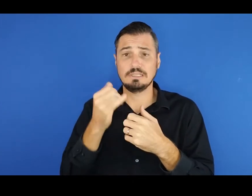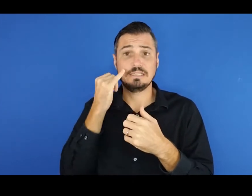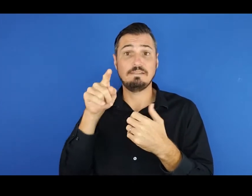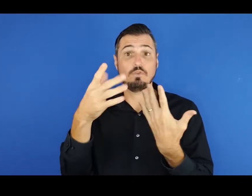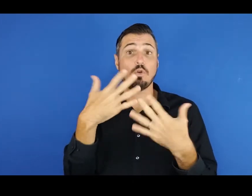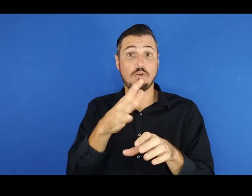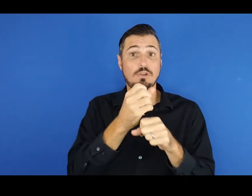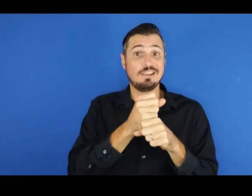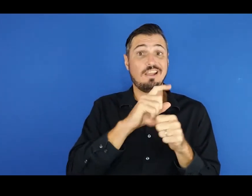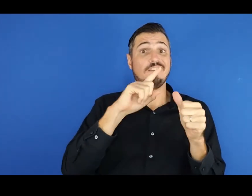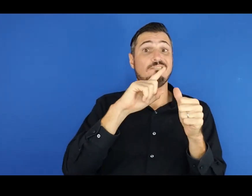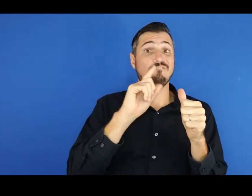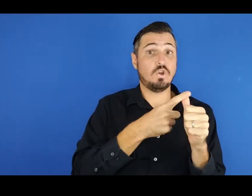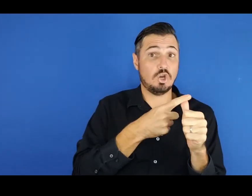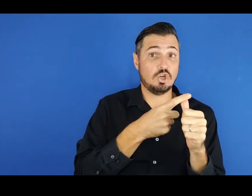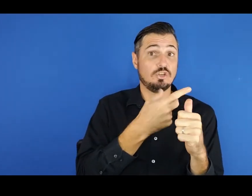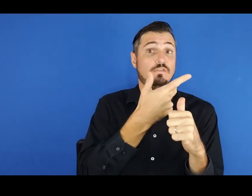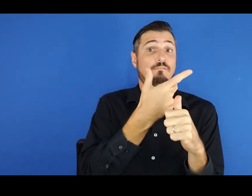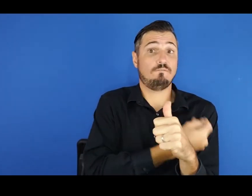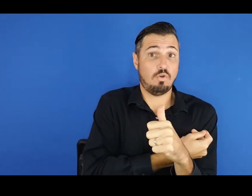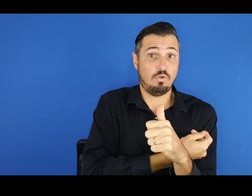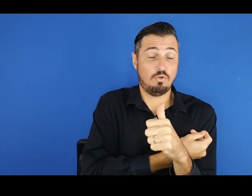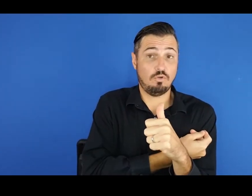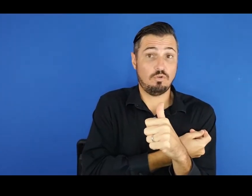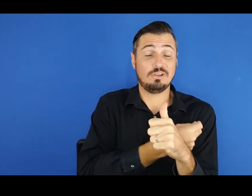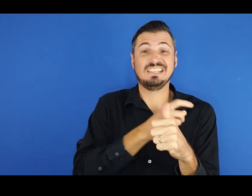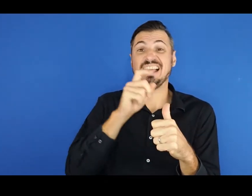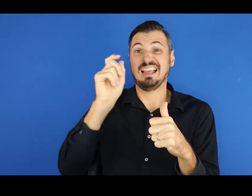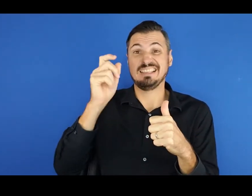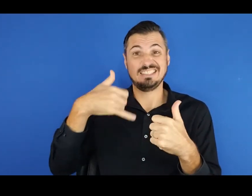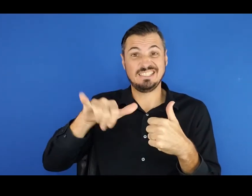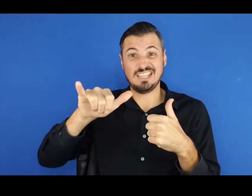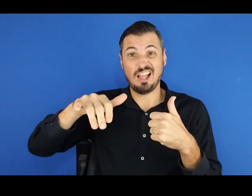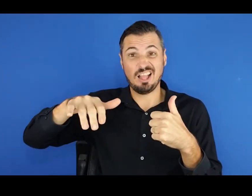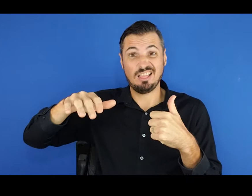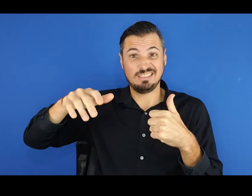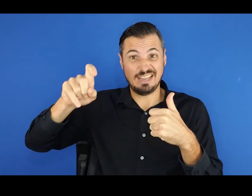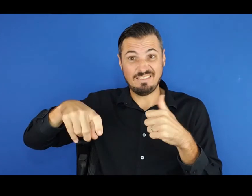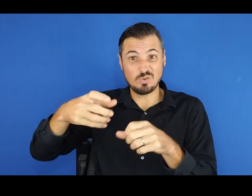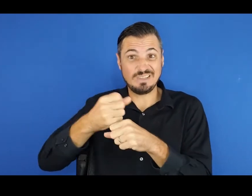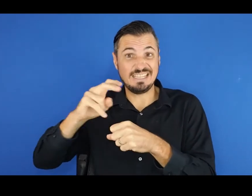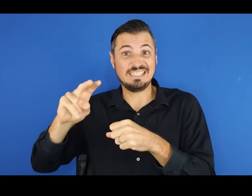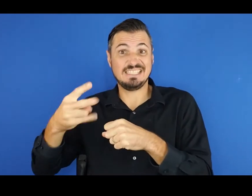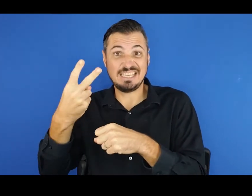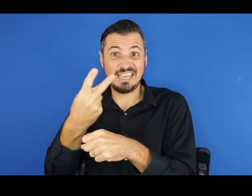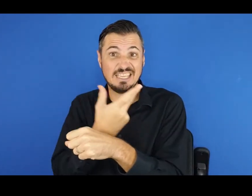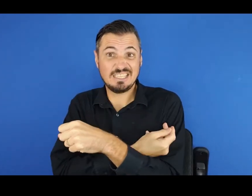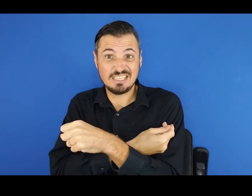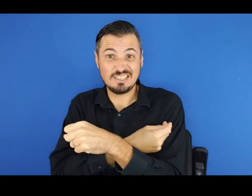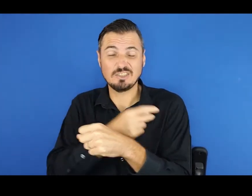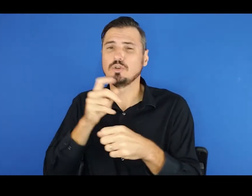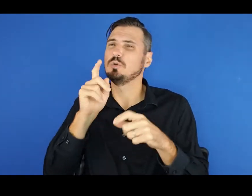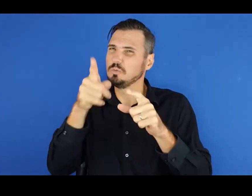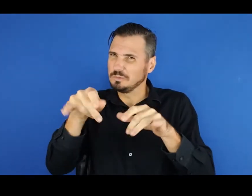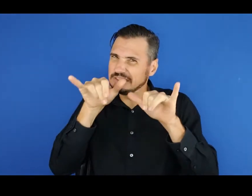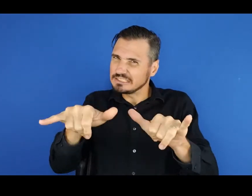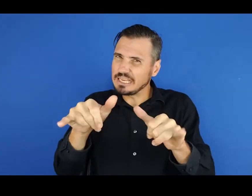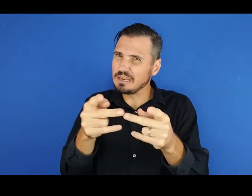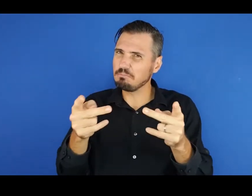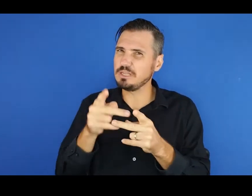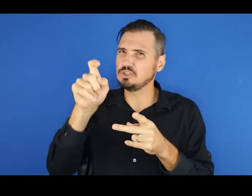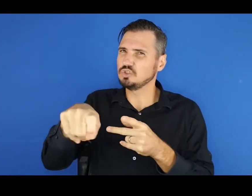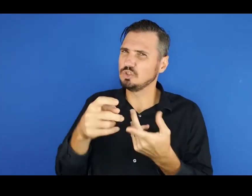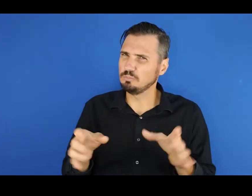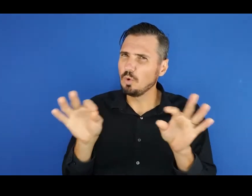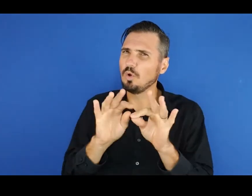at the same location as their 1st, if at all possible, in order to be sure that both doses are of the same vaccine